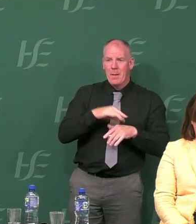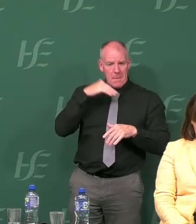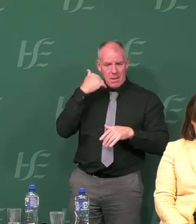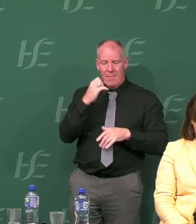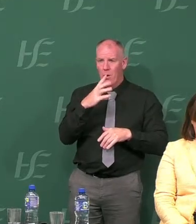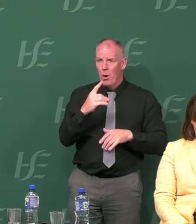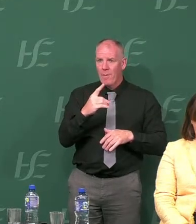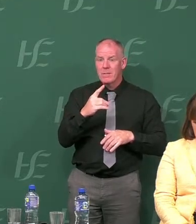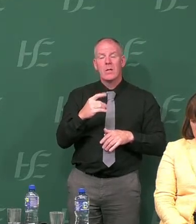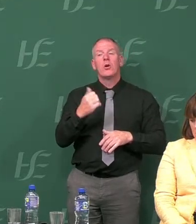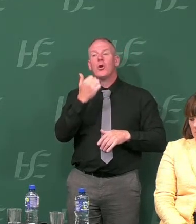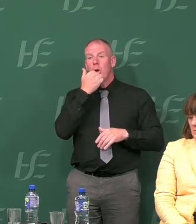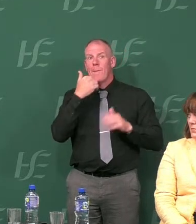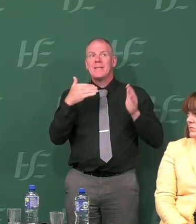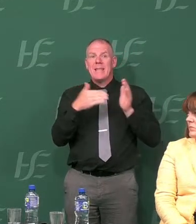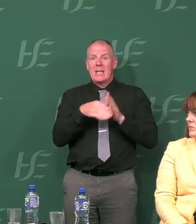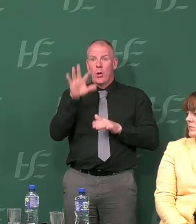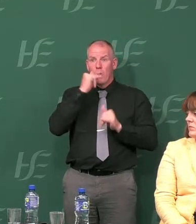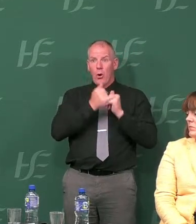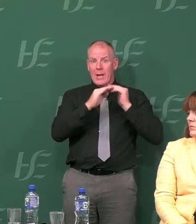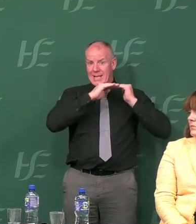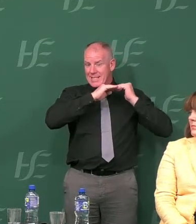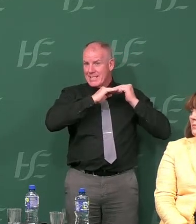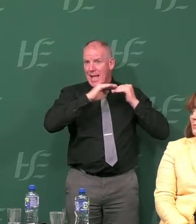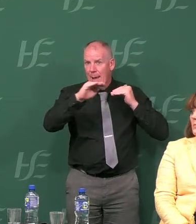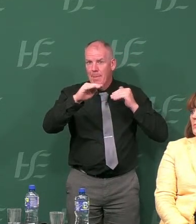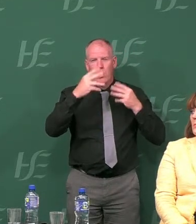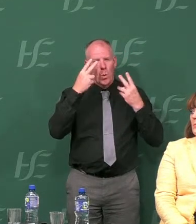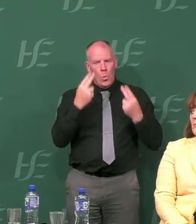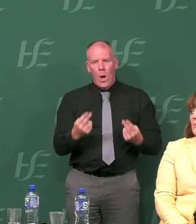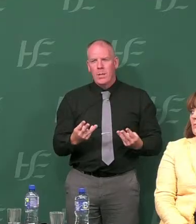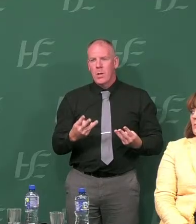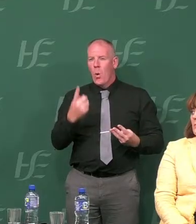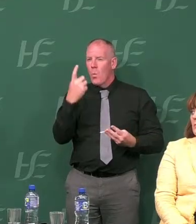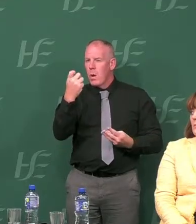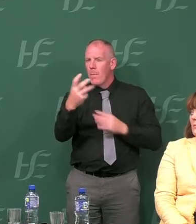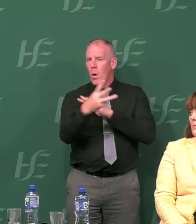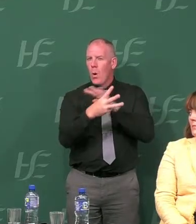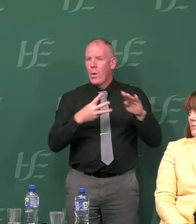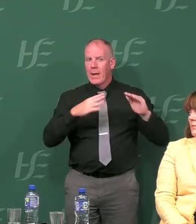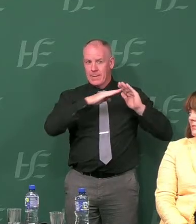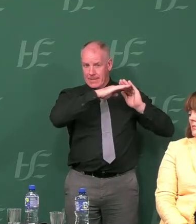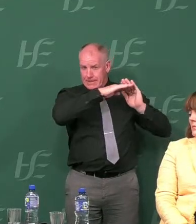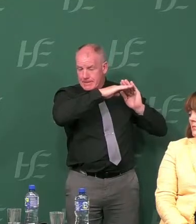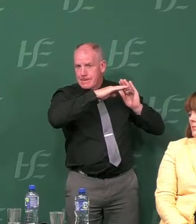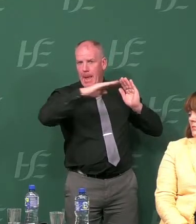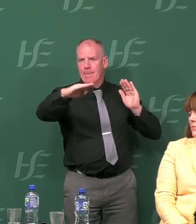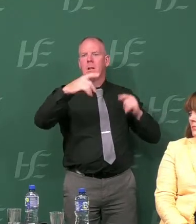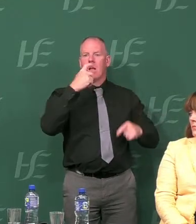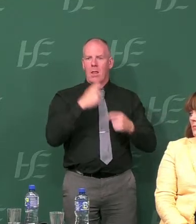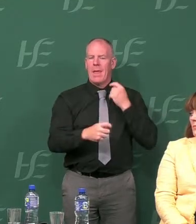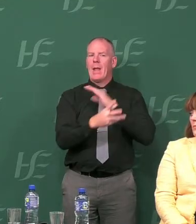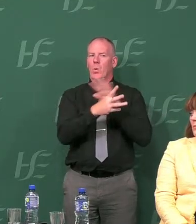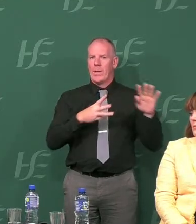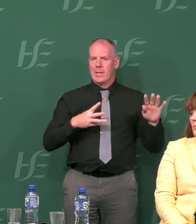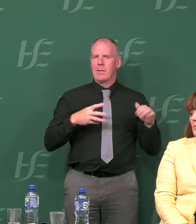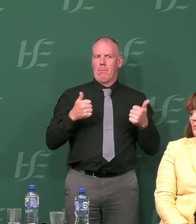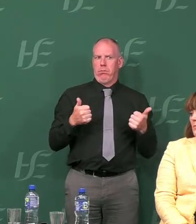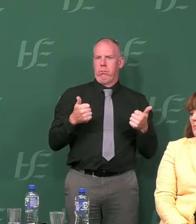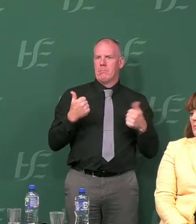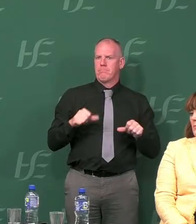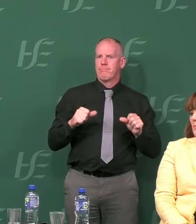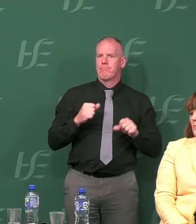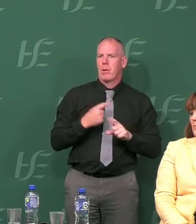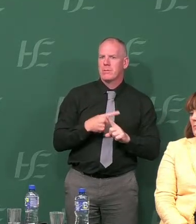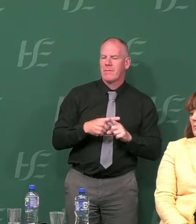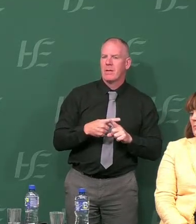appear to have plateaued for a few days. We would like to see another week of that before we confirm it as a trend. Thirdly, our